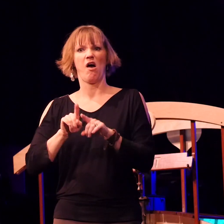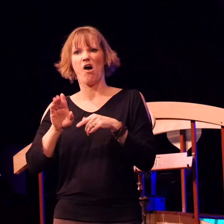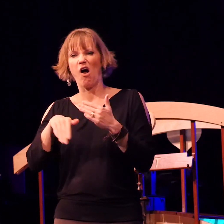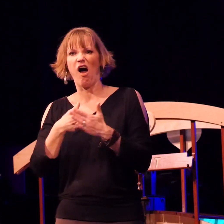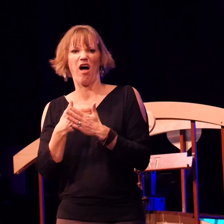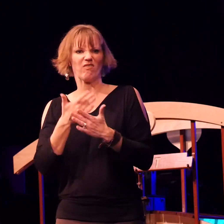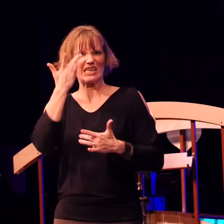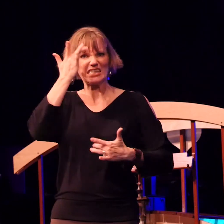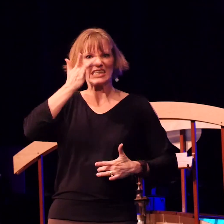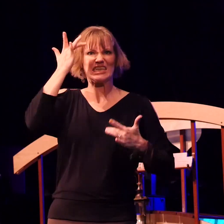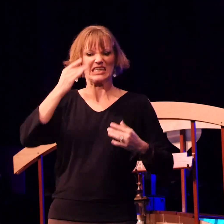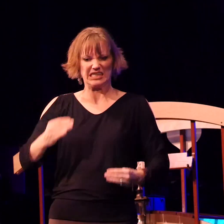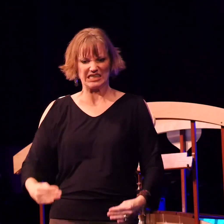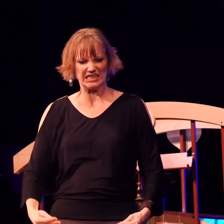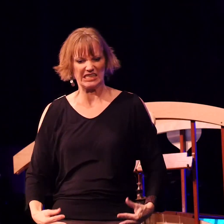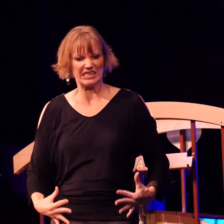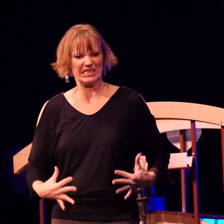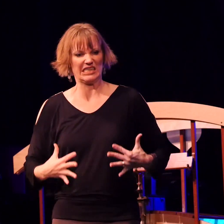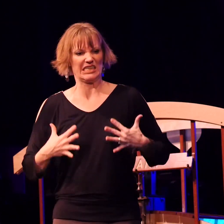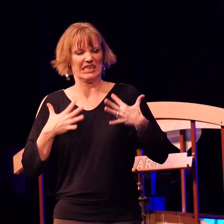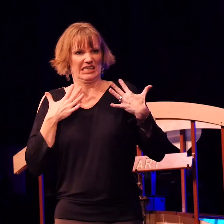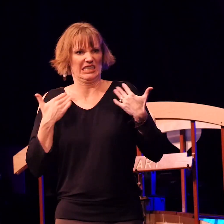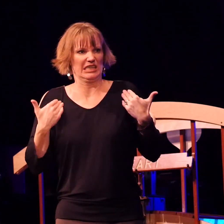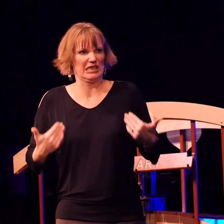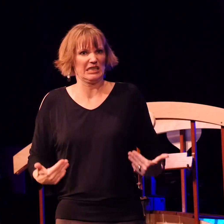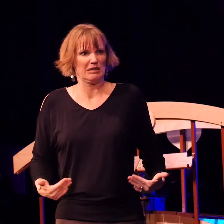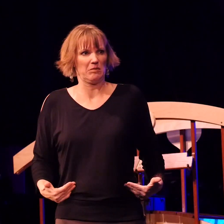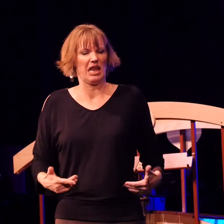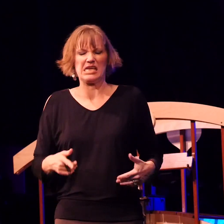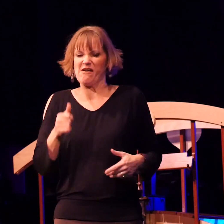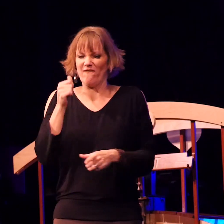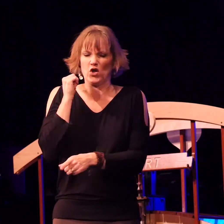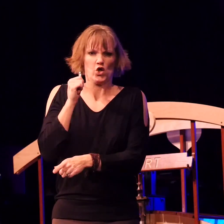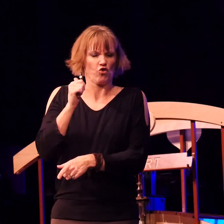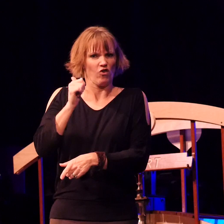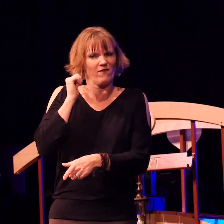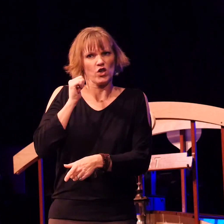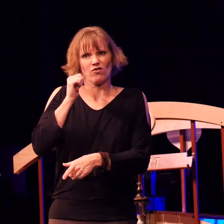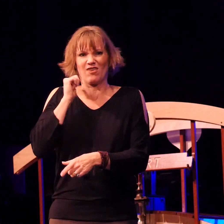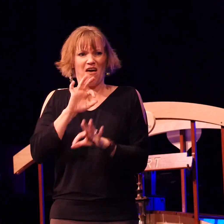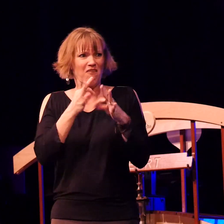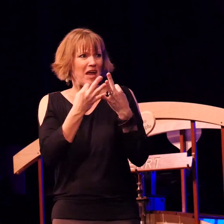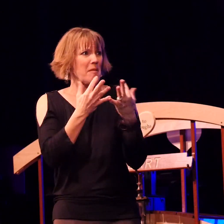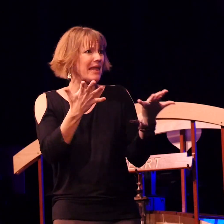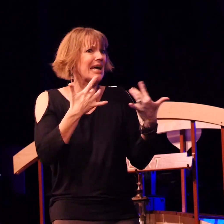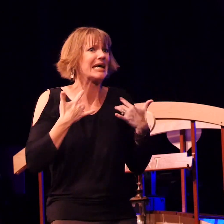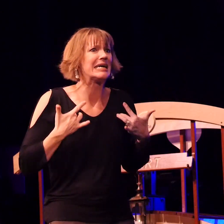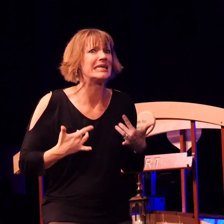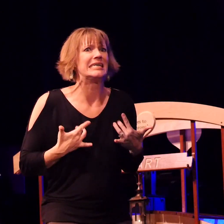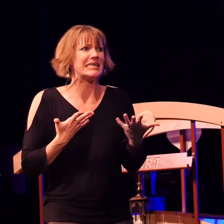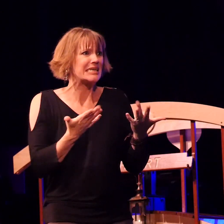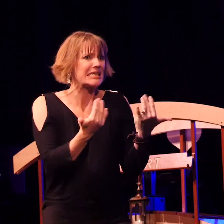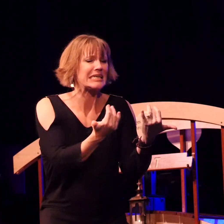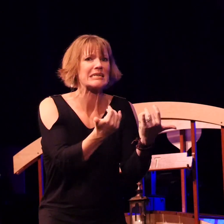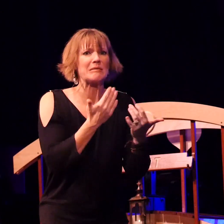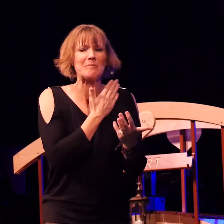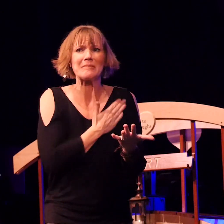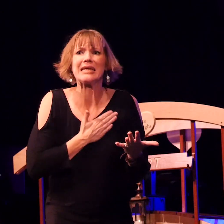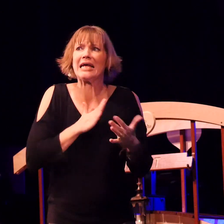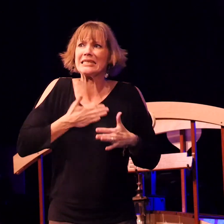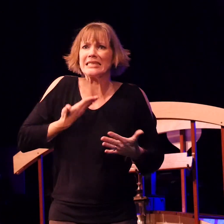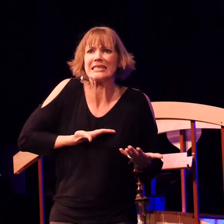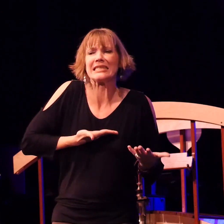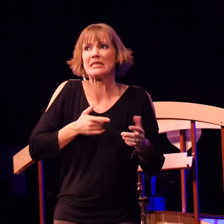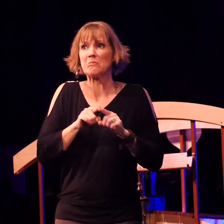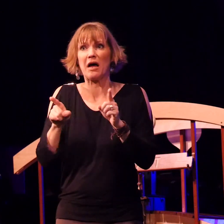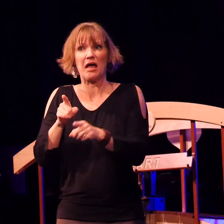the gangrene were flooding into his body. And he just kept refusing. His family was desperate and so upset,